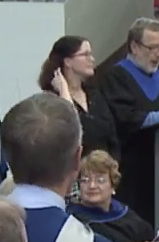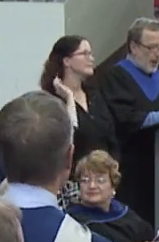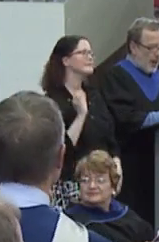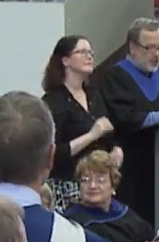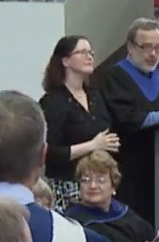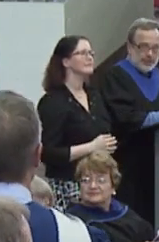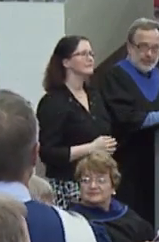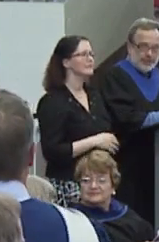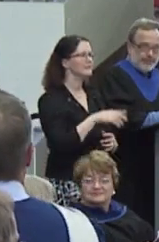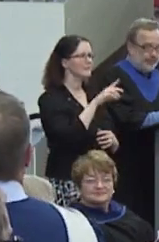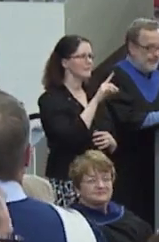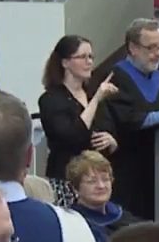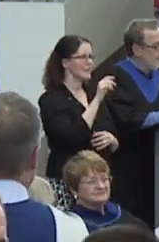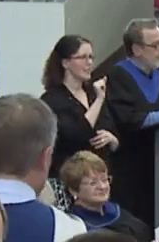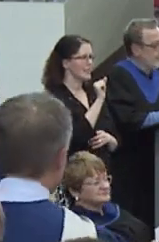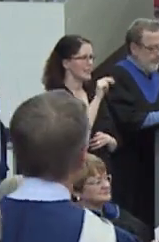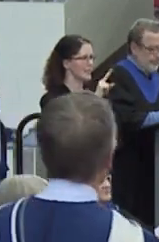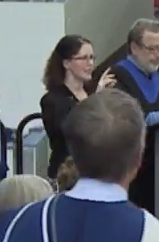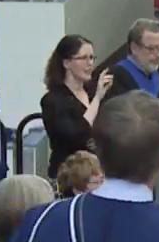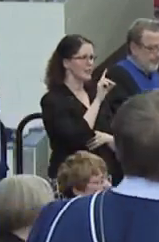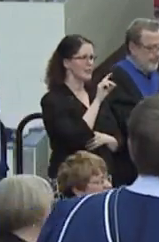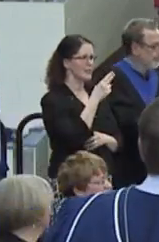David Hodgson.